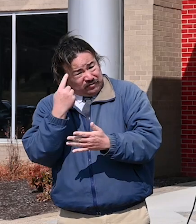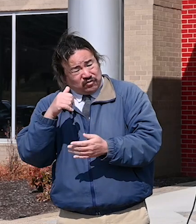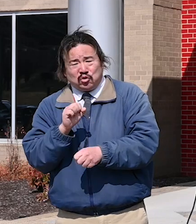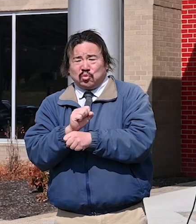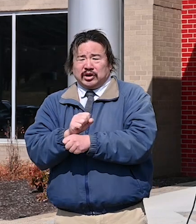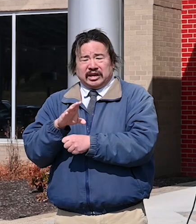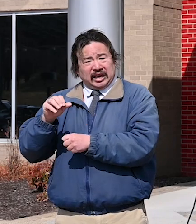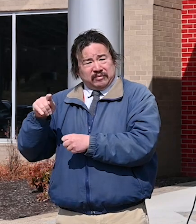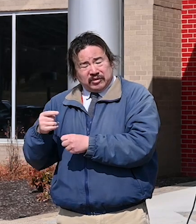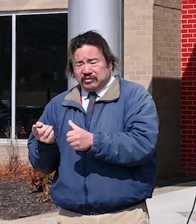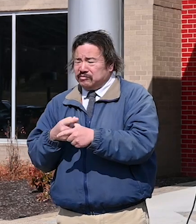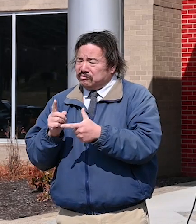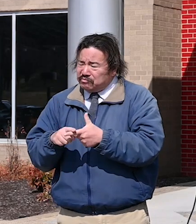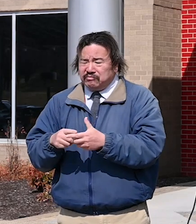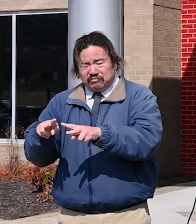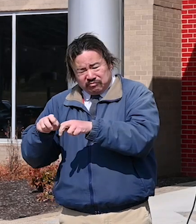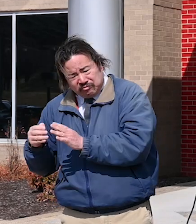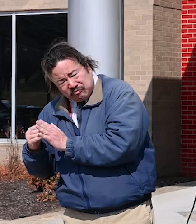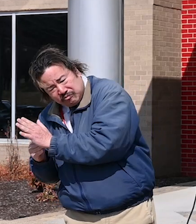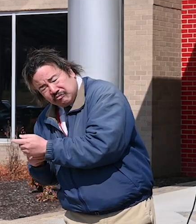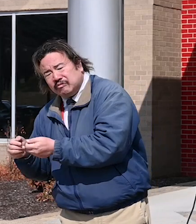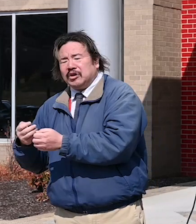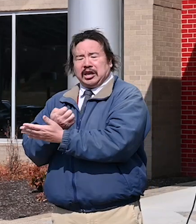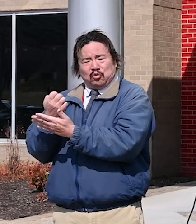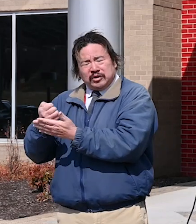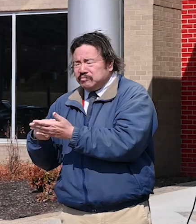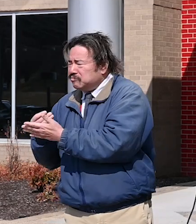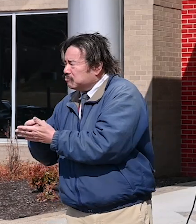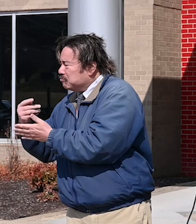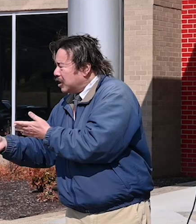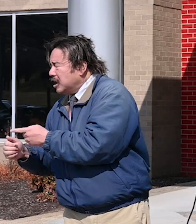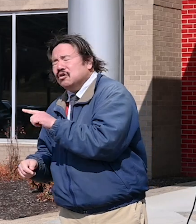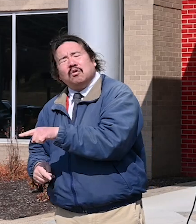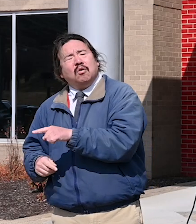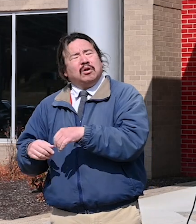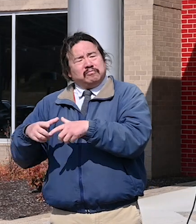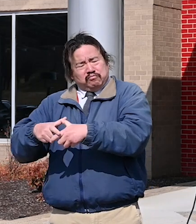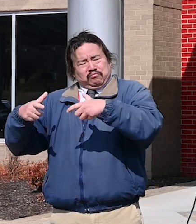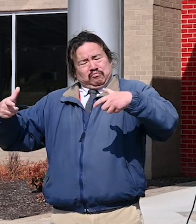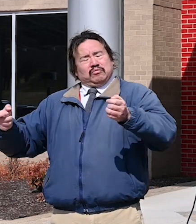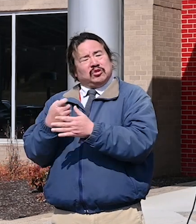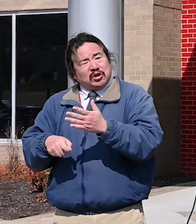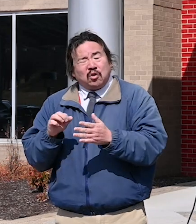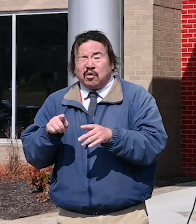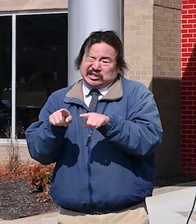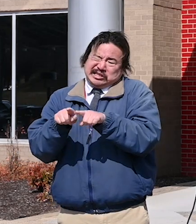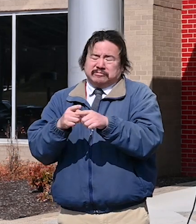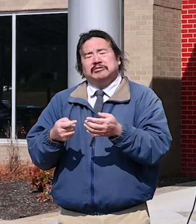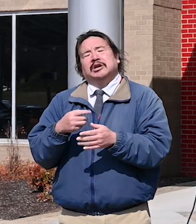capital, inventory purchase, equipment purchase, improvement cost, or build out expansion cost, or